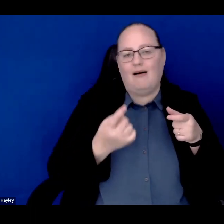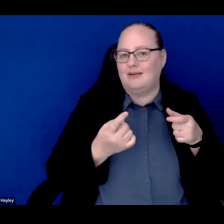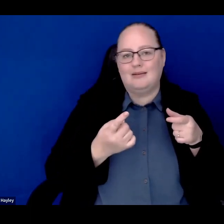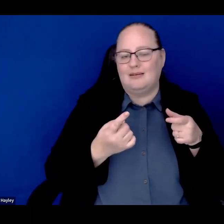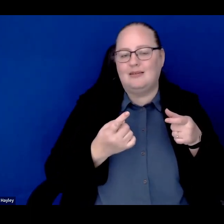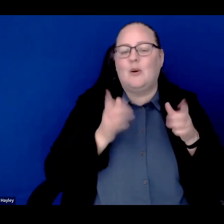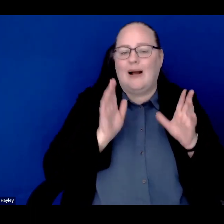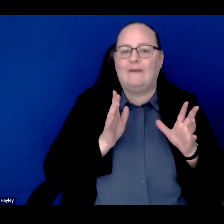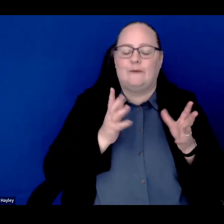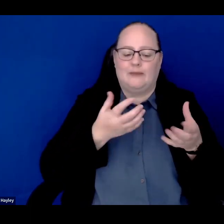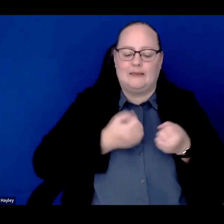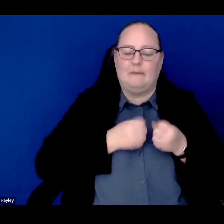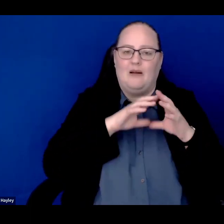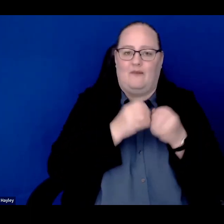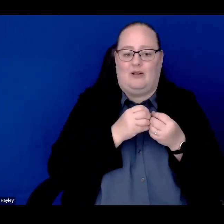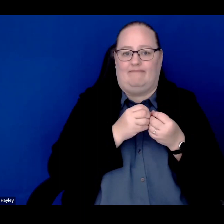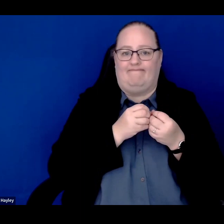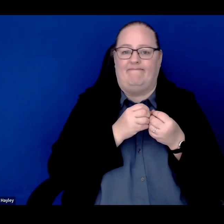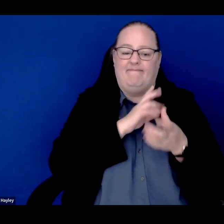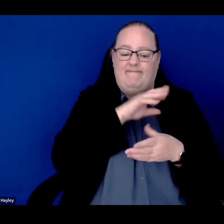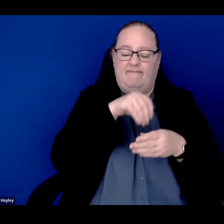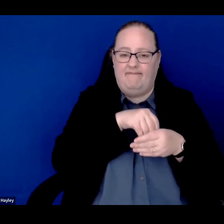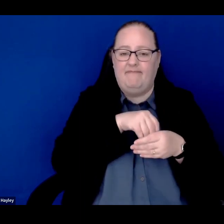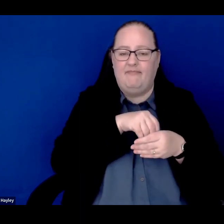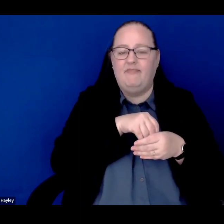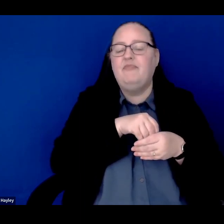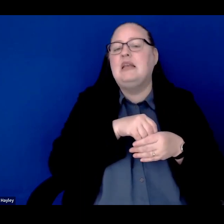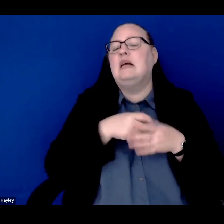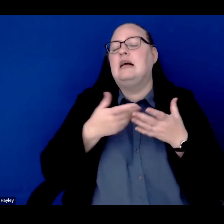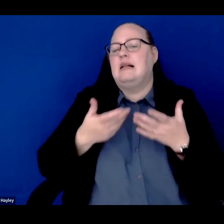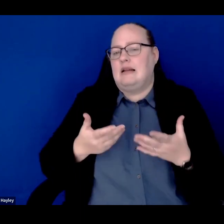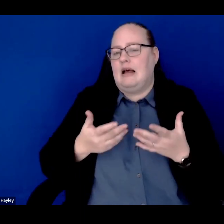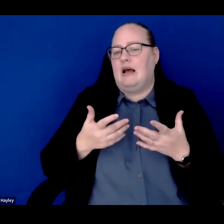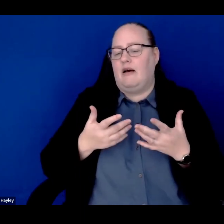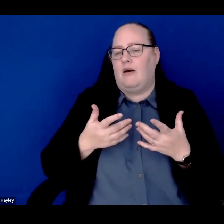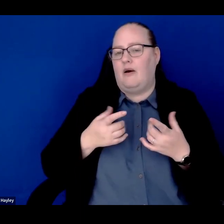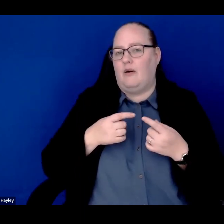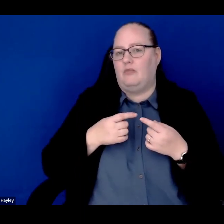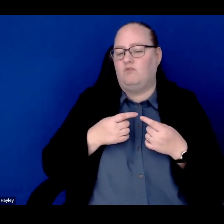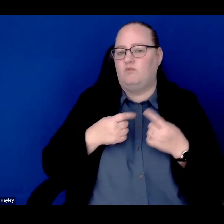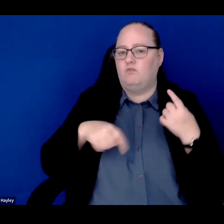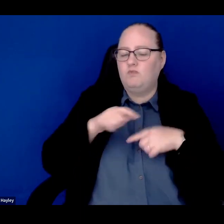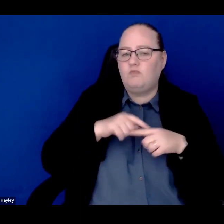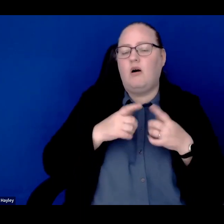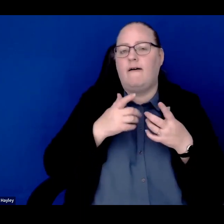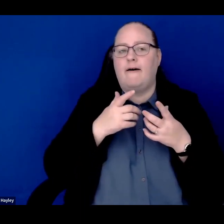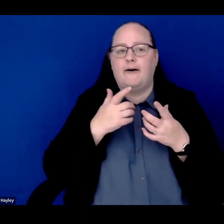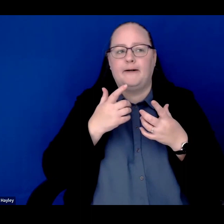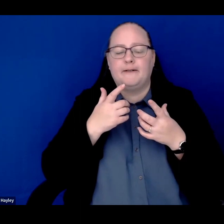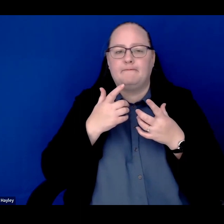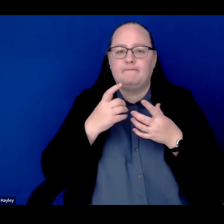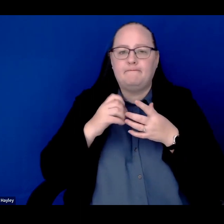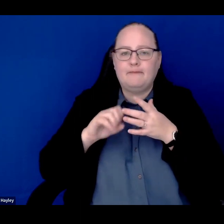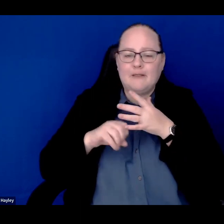think right now we're enlarging the spectrum, which is fantastic. We're creating many middle steps